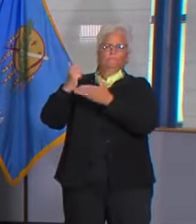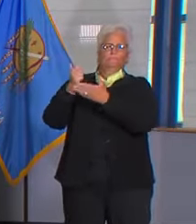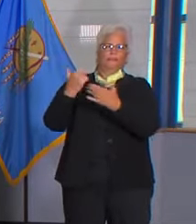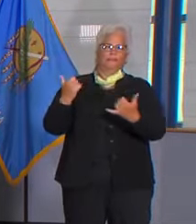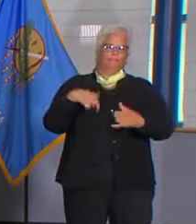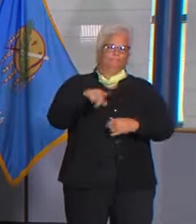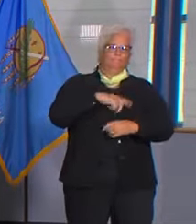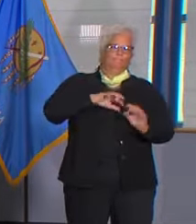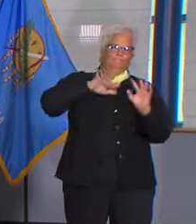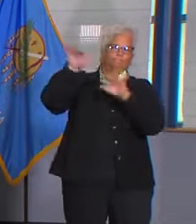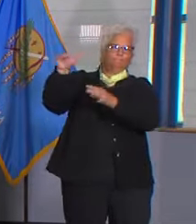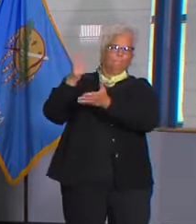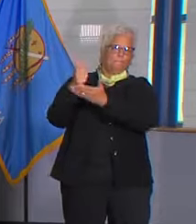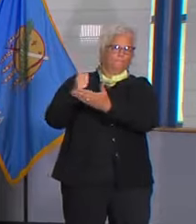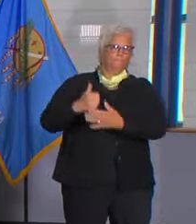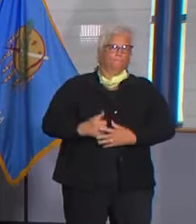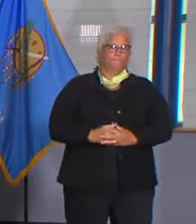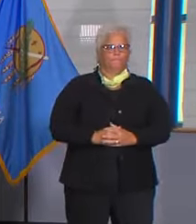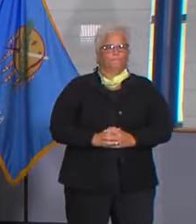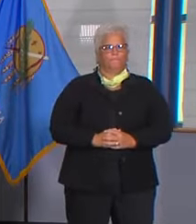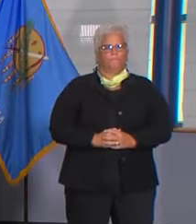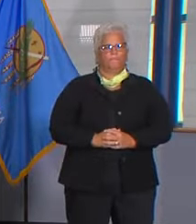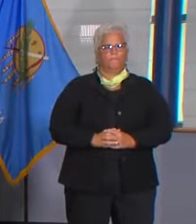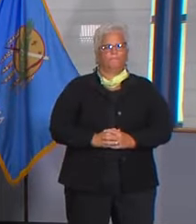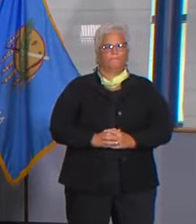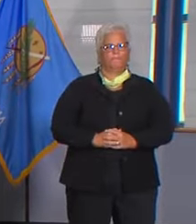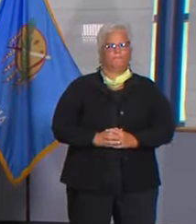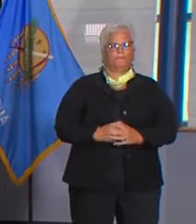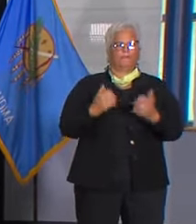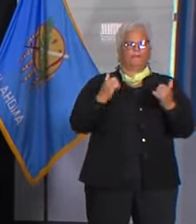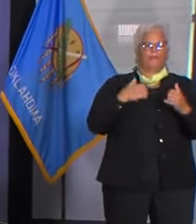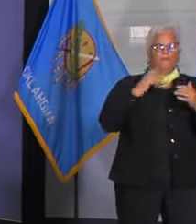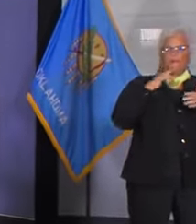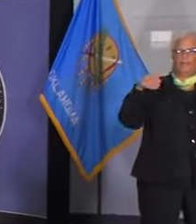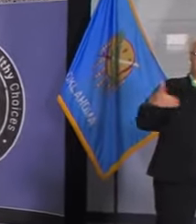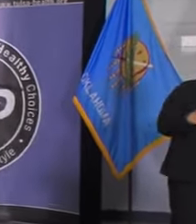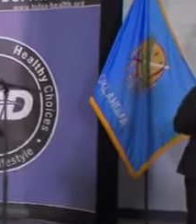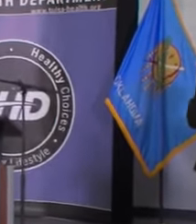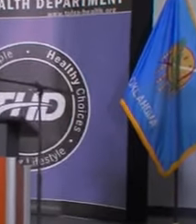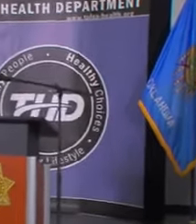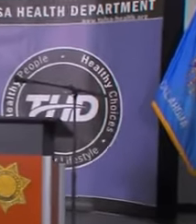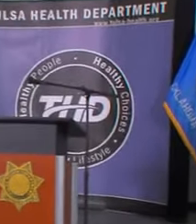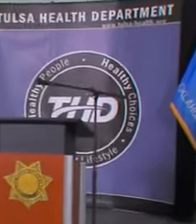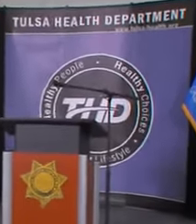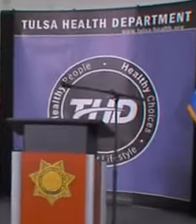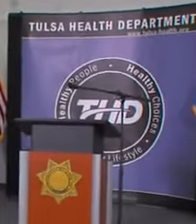introduce the director of the Tulsa Area Emergency Management Agency, Joe Kralichek.